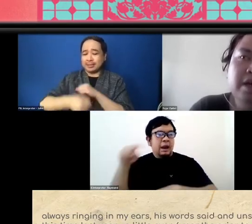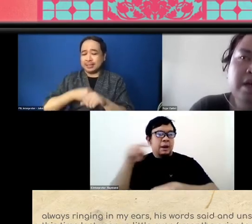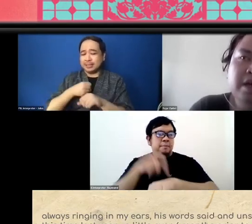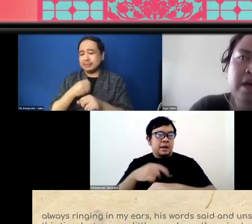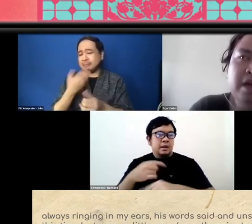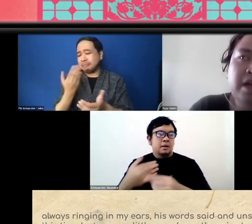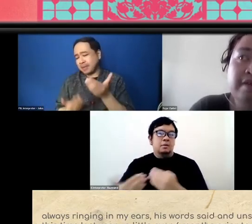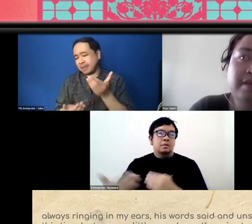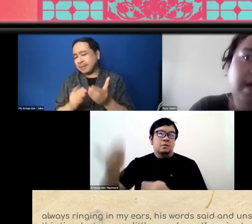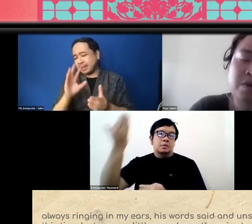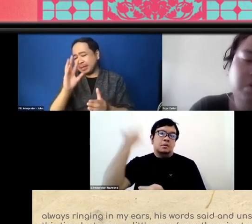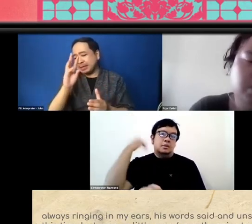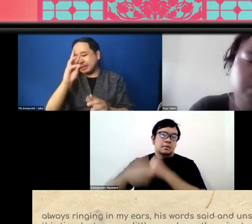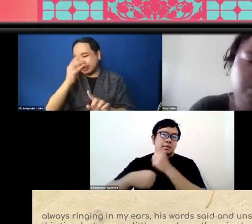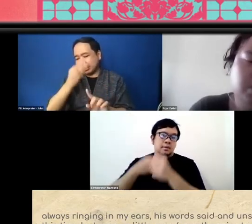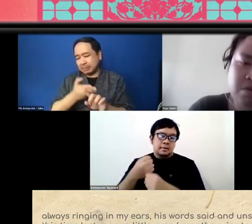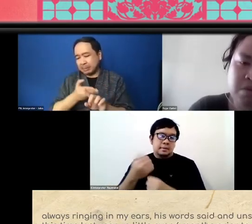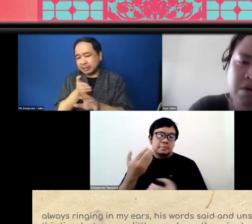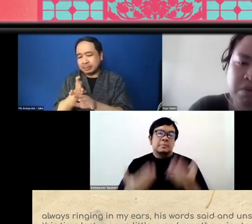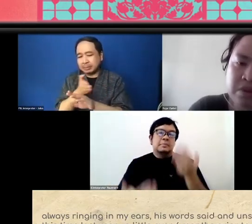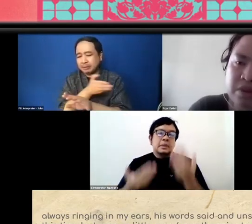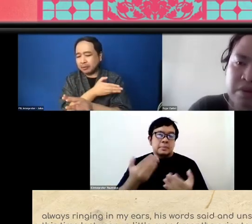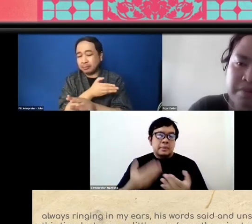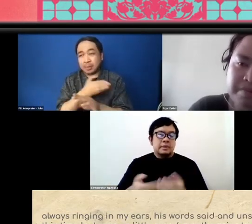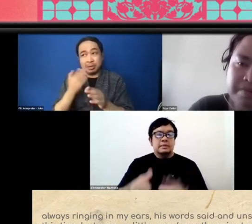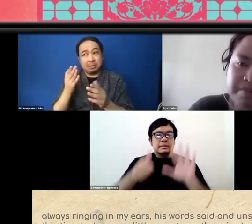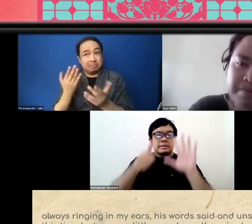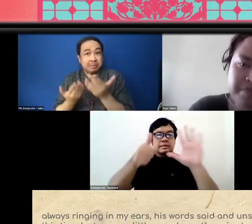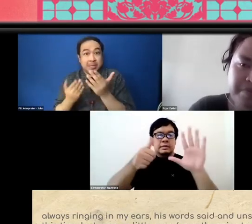that, a lifetime or two ago, who knows.